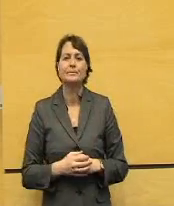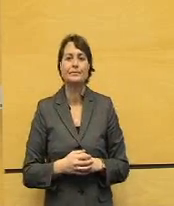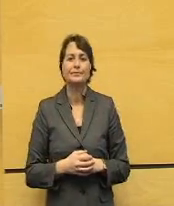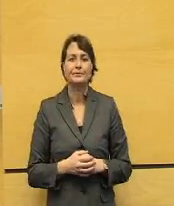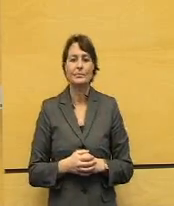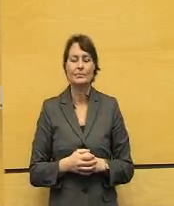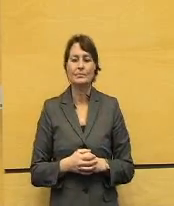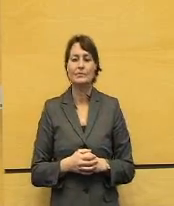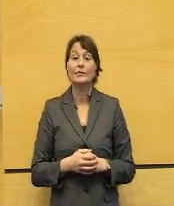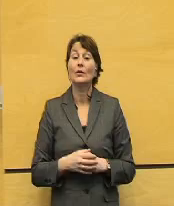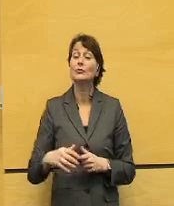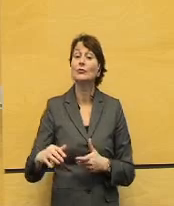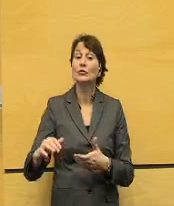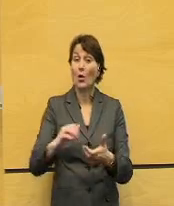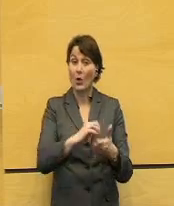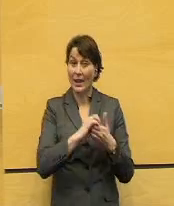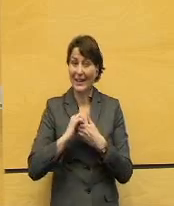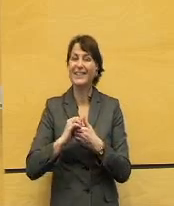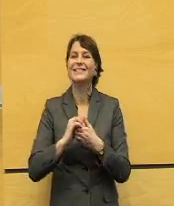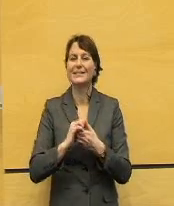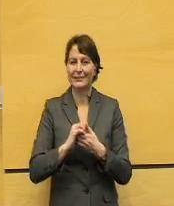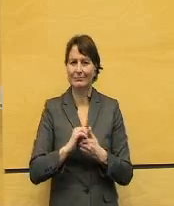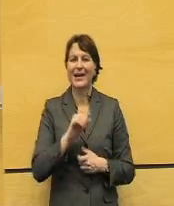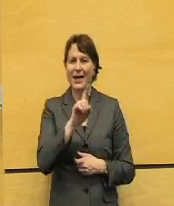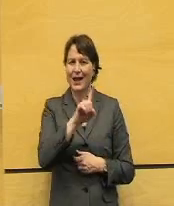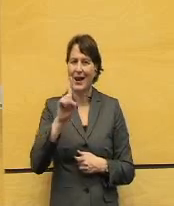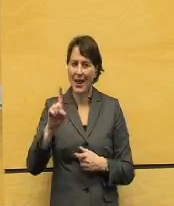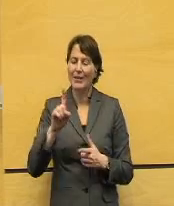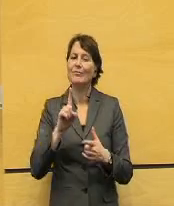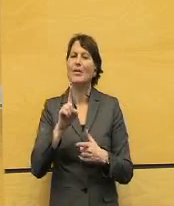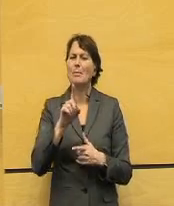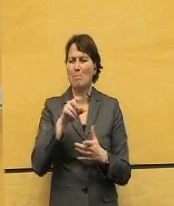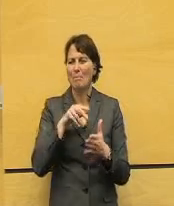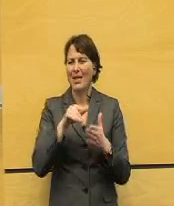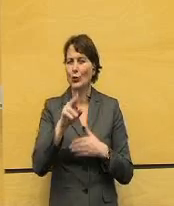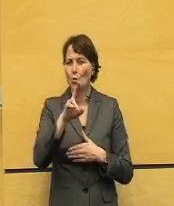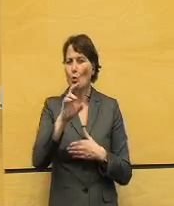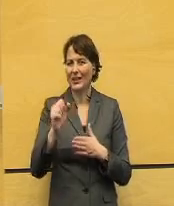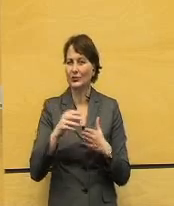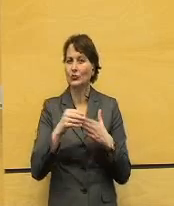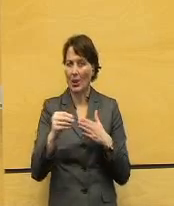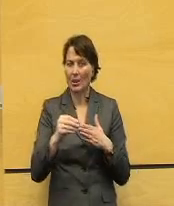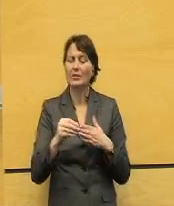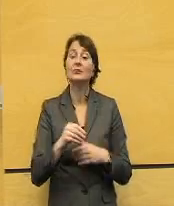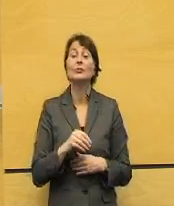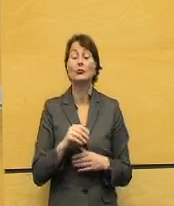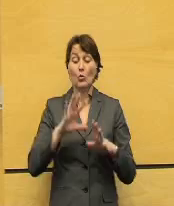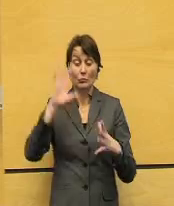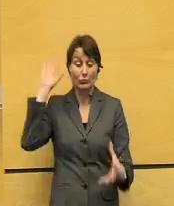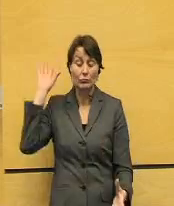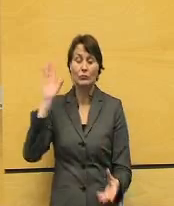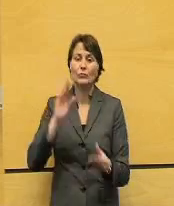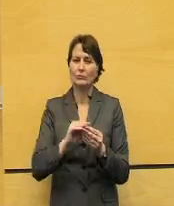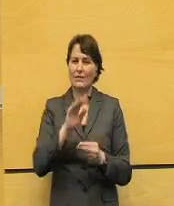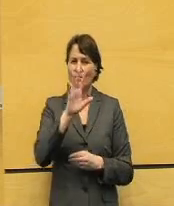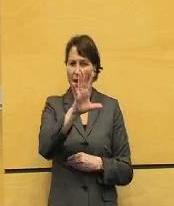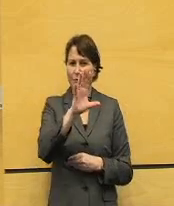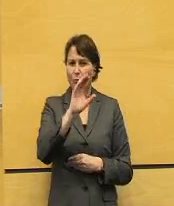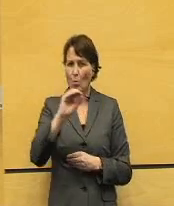agency. To $11 million was allocated for 500 projects